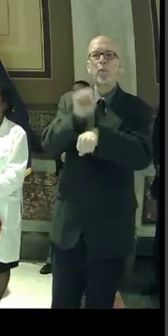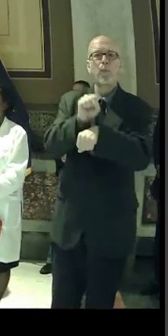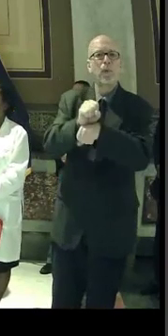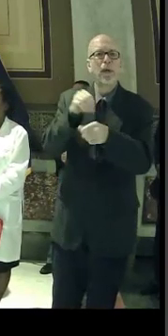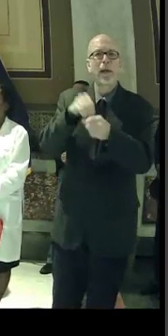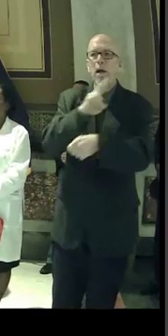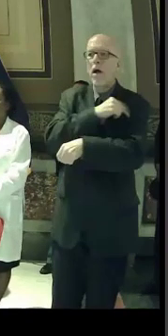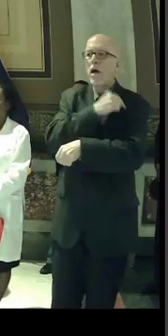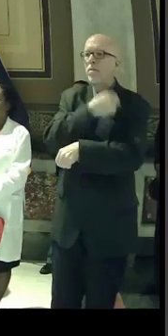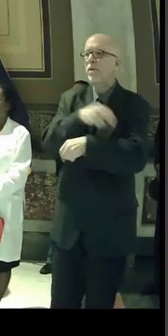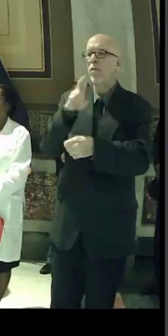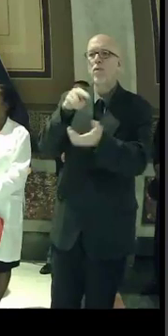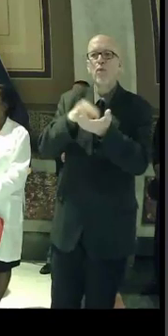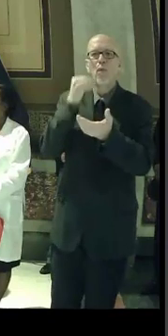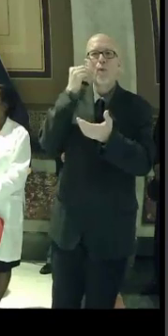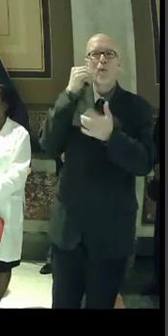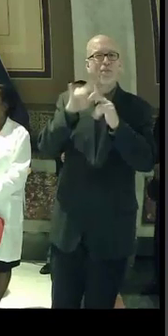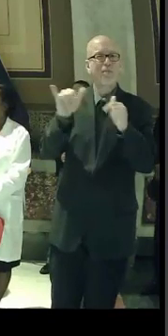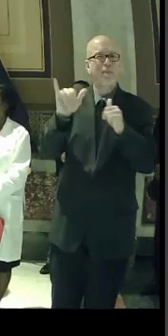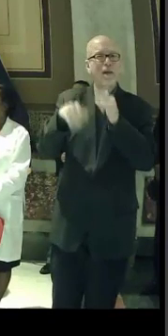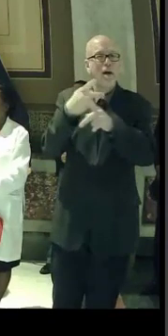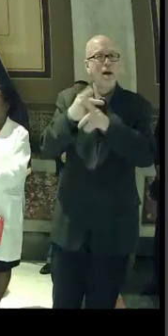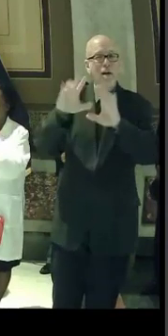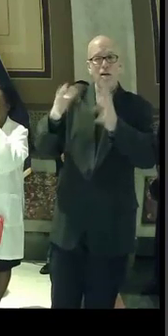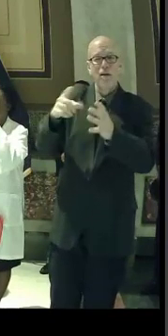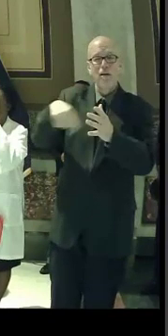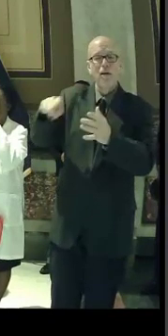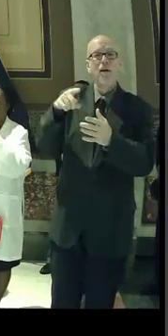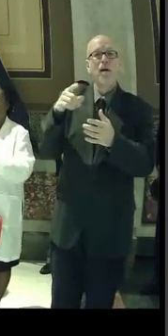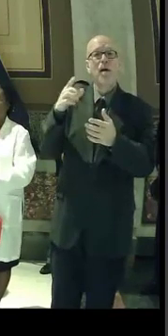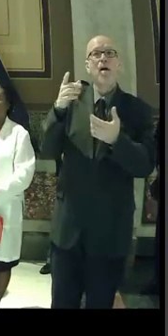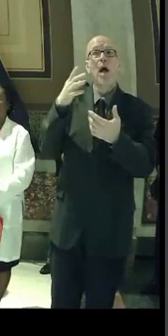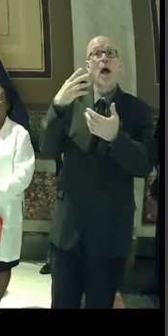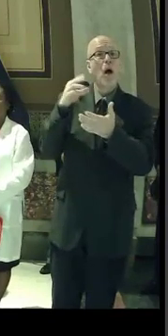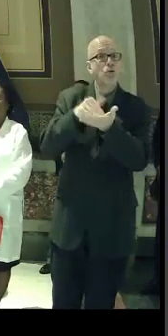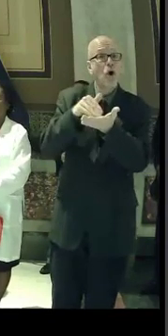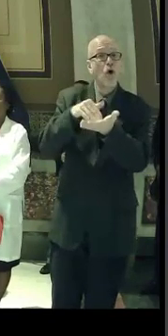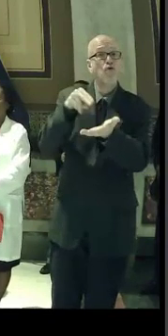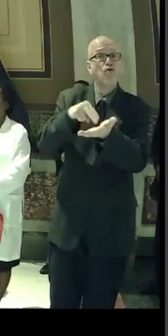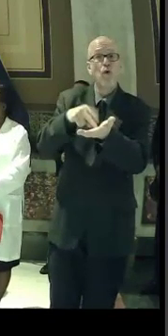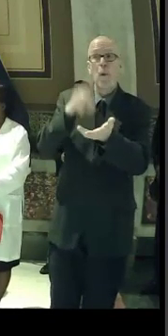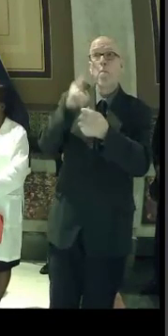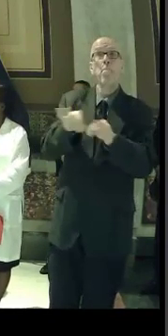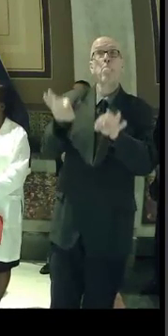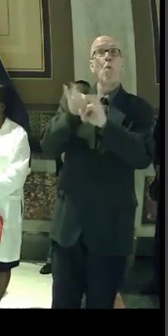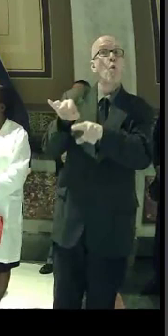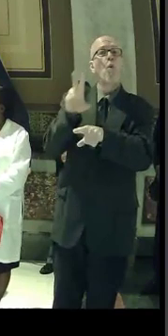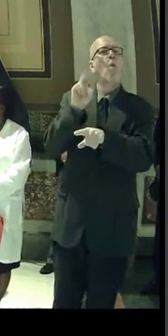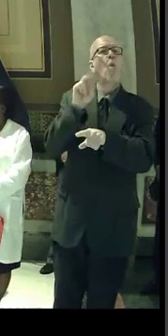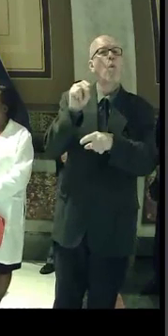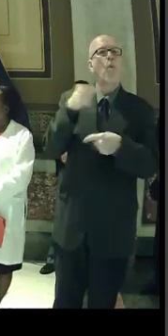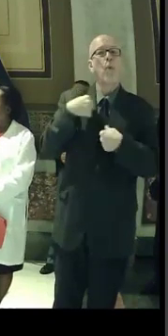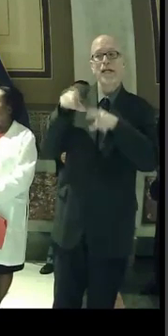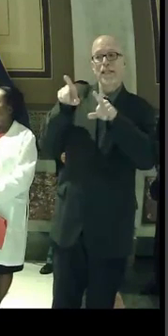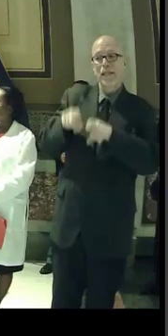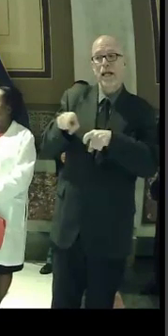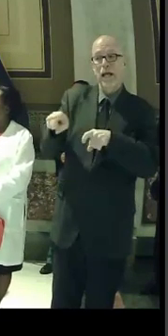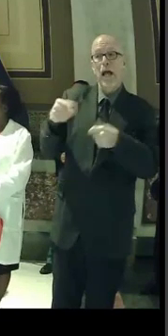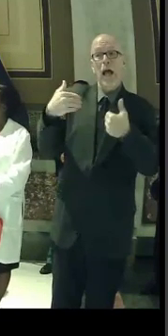care facilities, healthcare providers, not because we think they're of more importance, but because if we test them and they